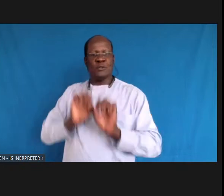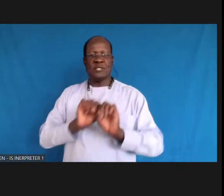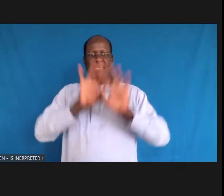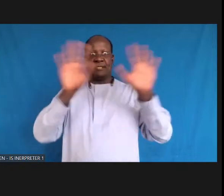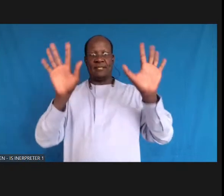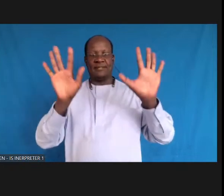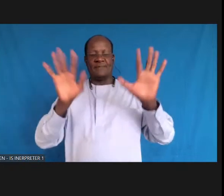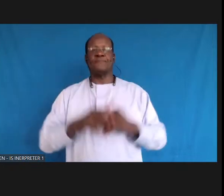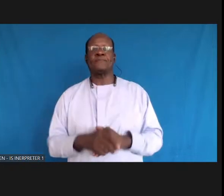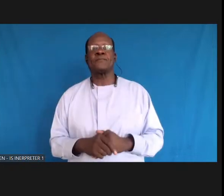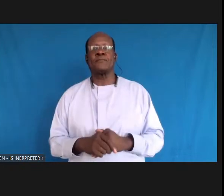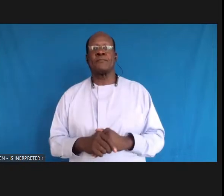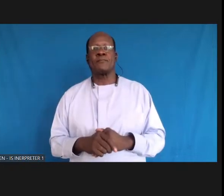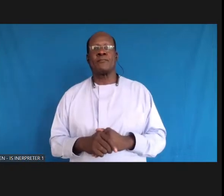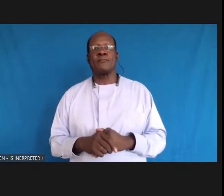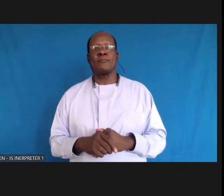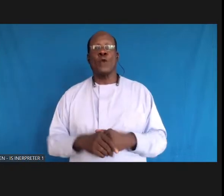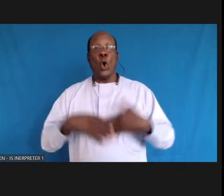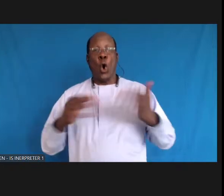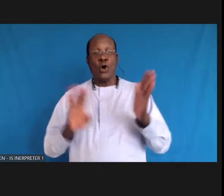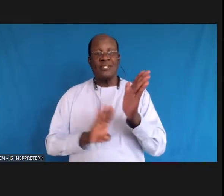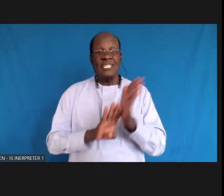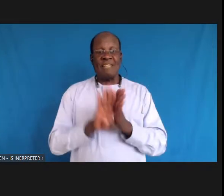for sustainable development.